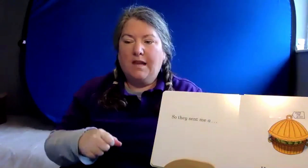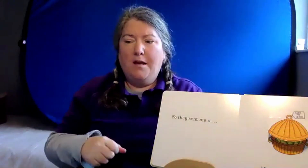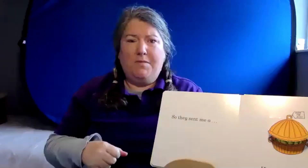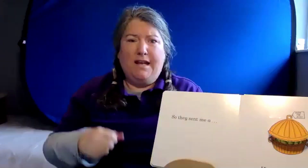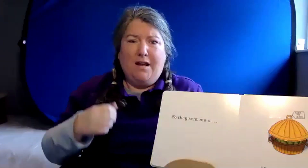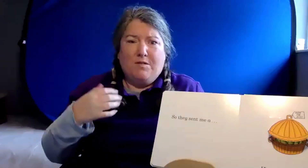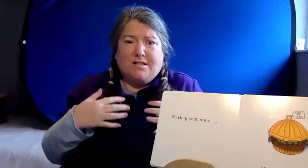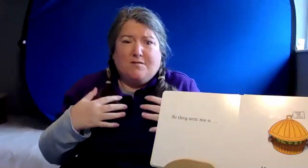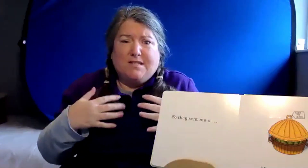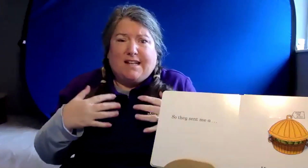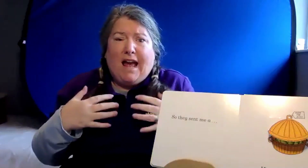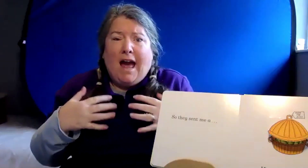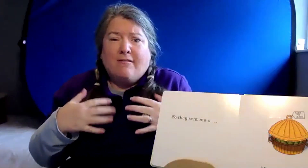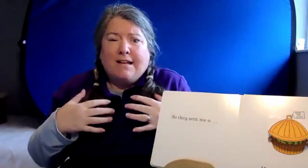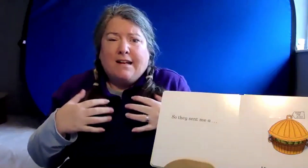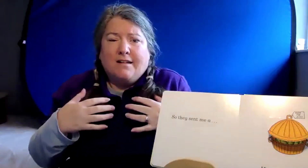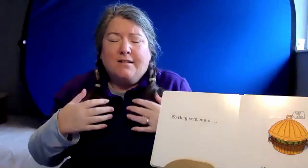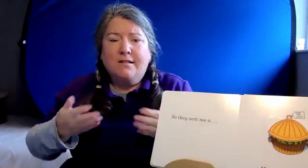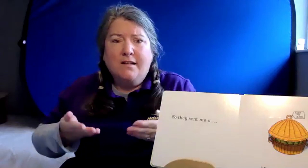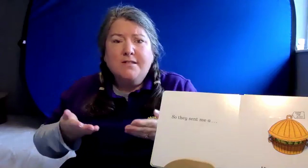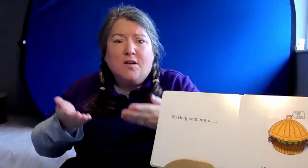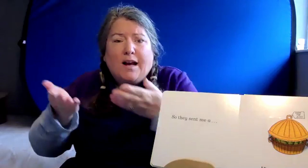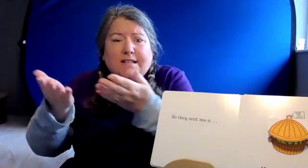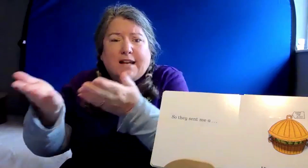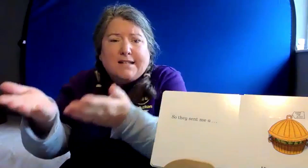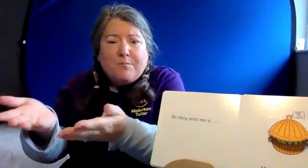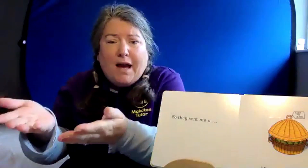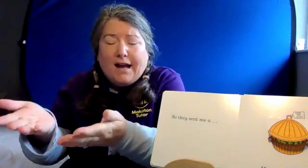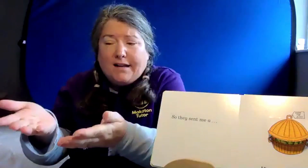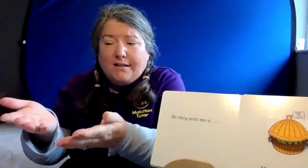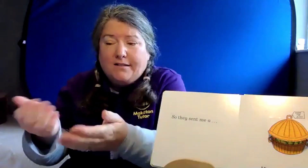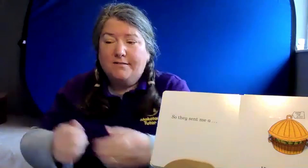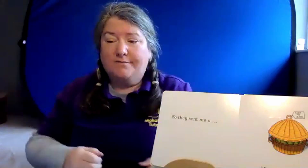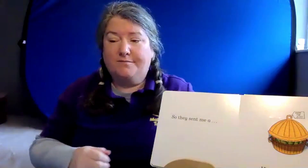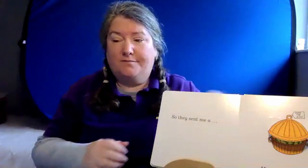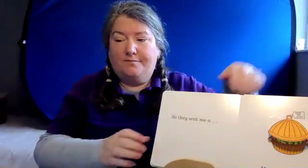but he was too scary, so I sent him back.